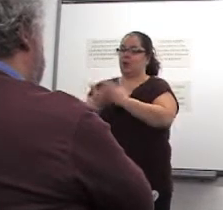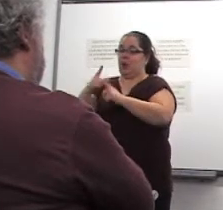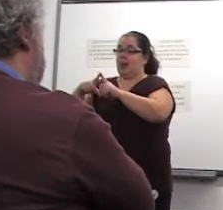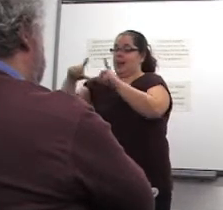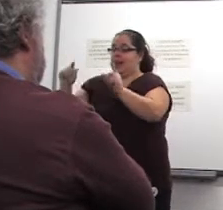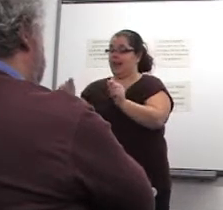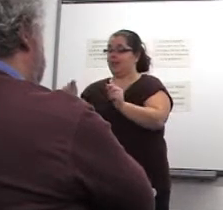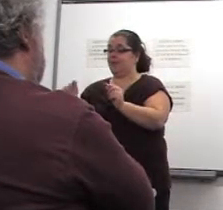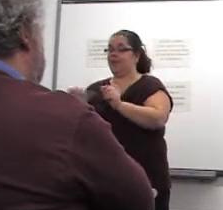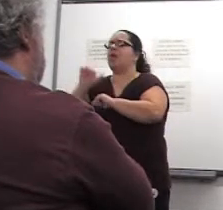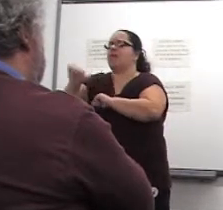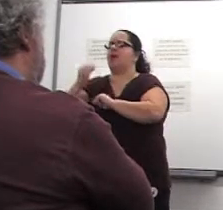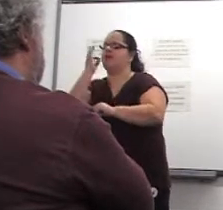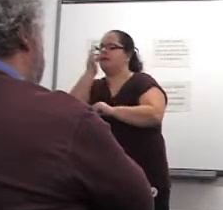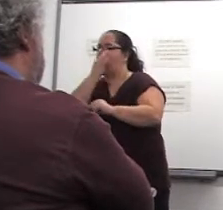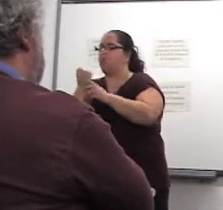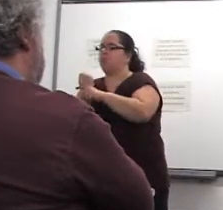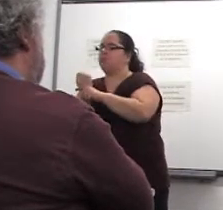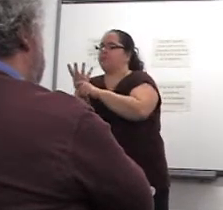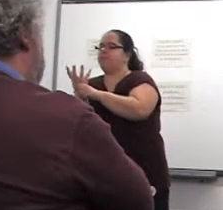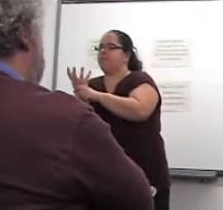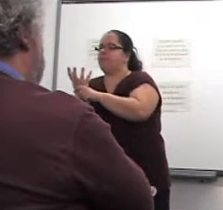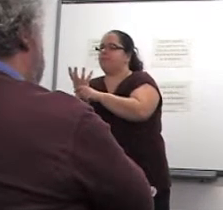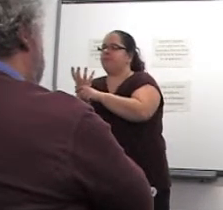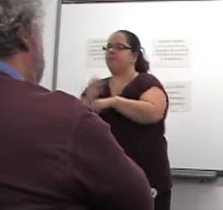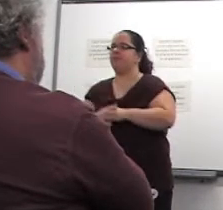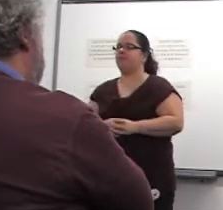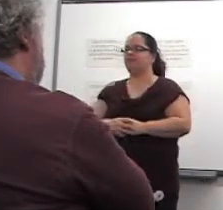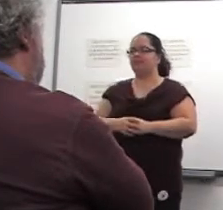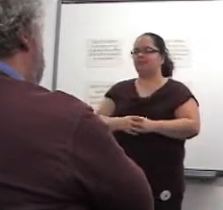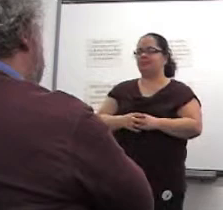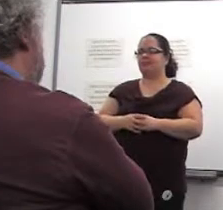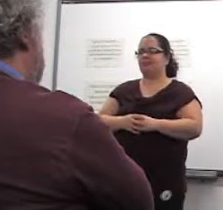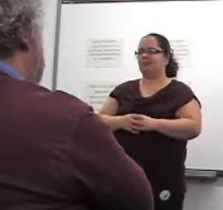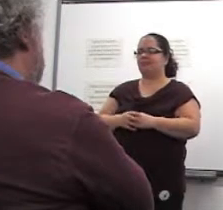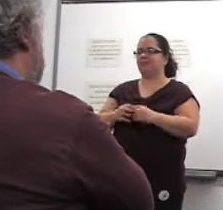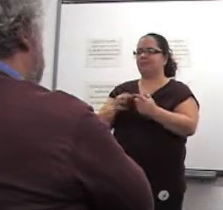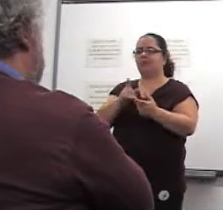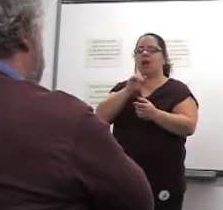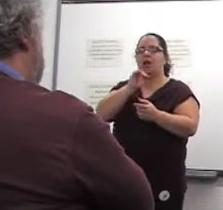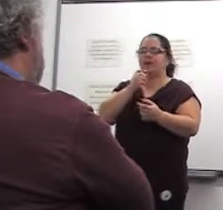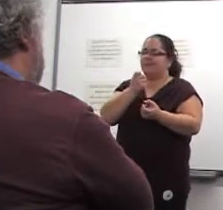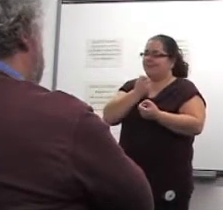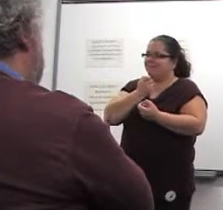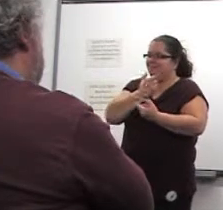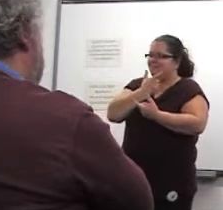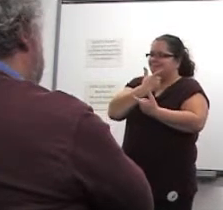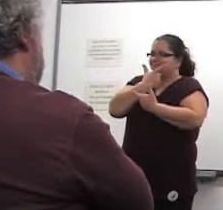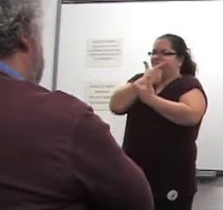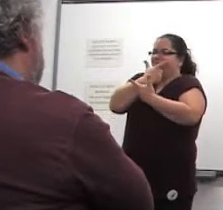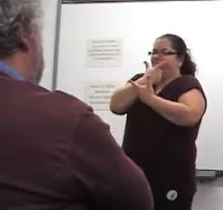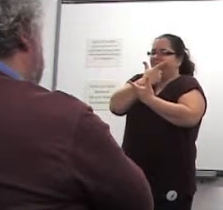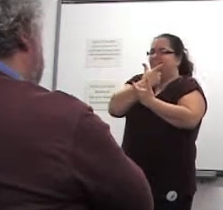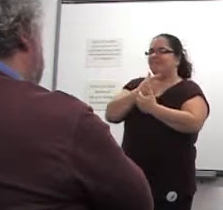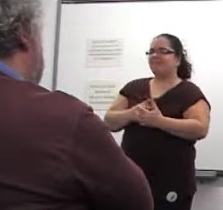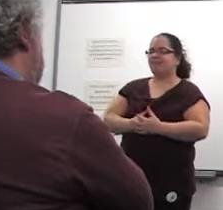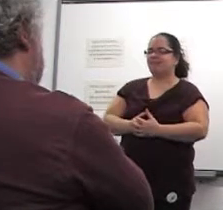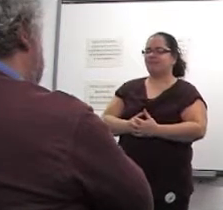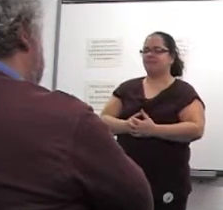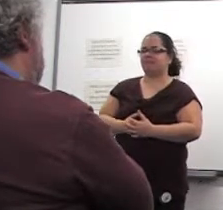first, blossom after." He felt her smile broaden, self-conscious.